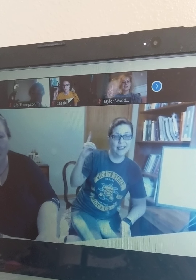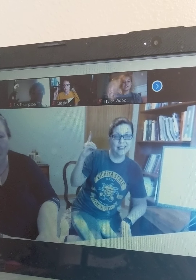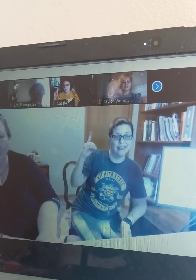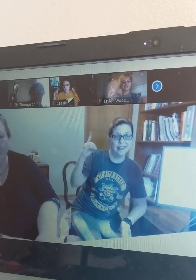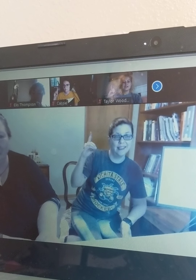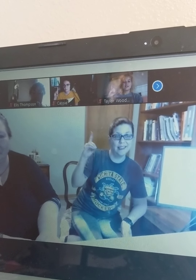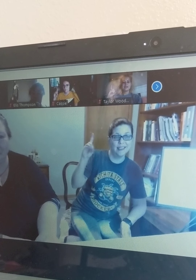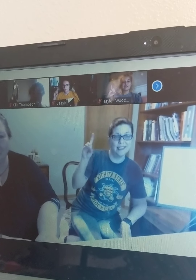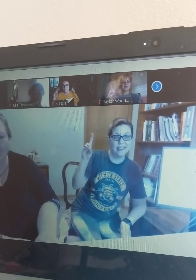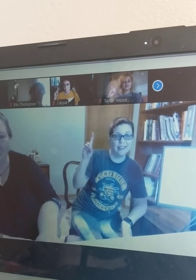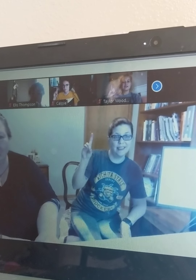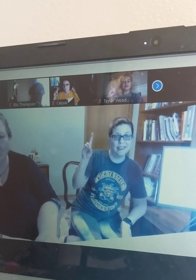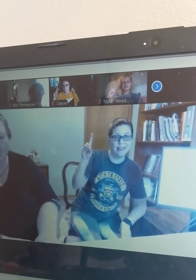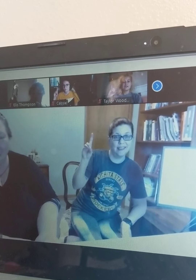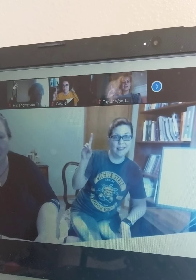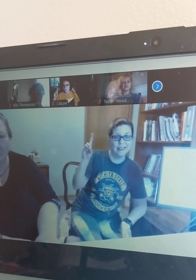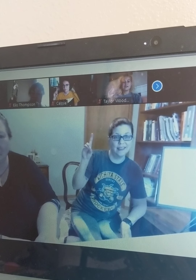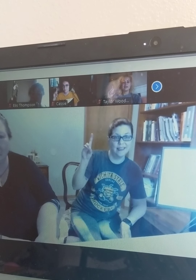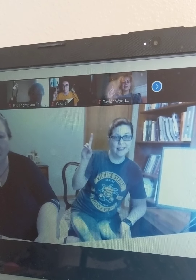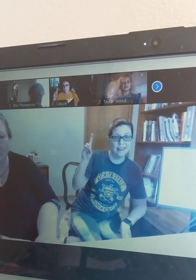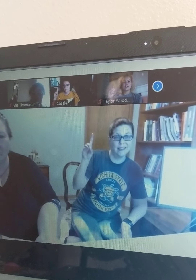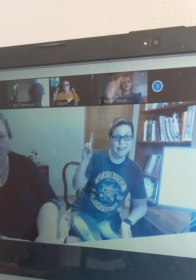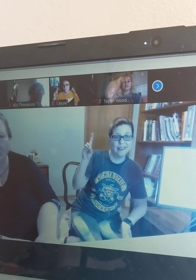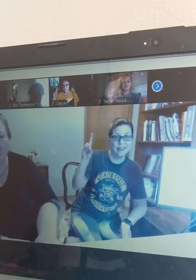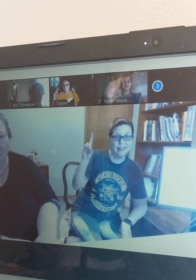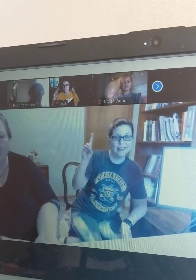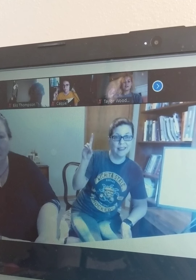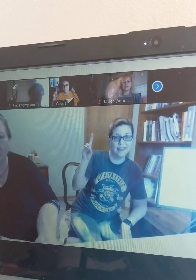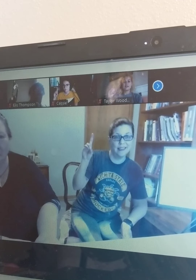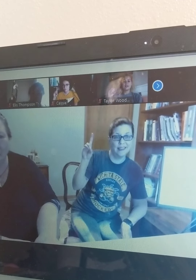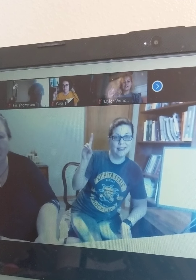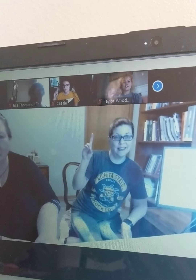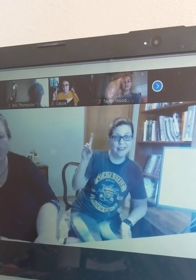D, C, D, D,